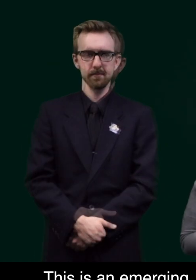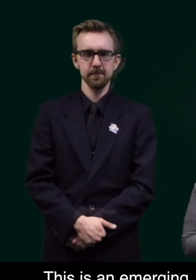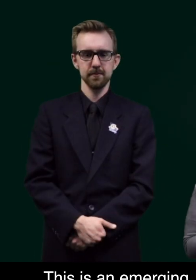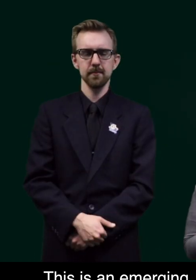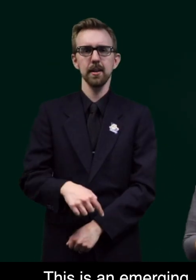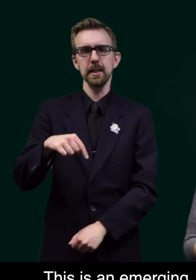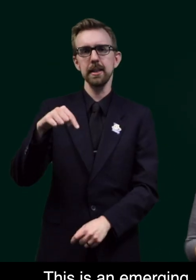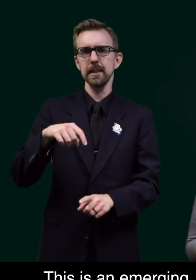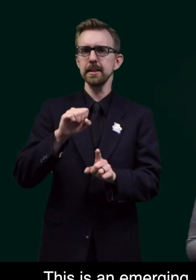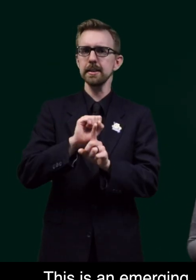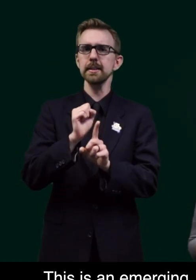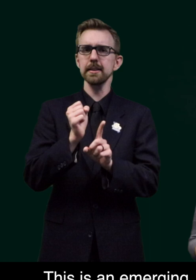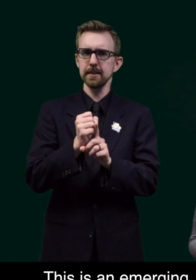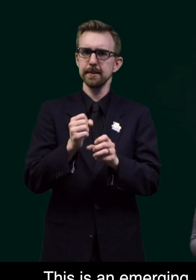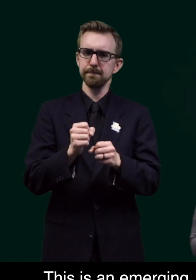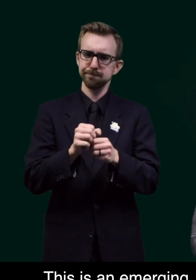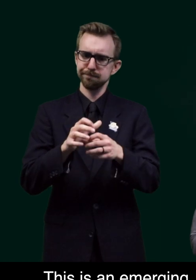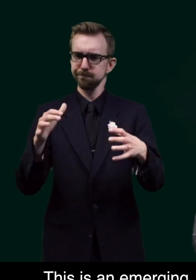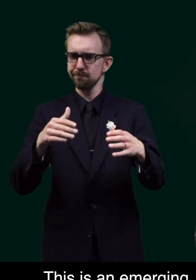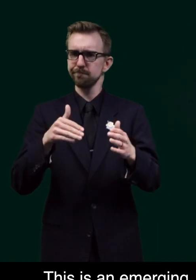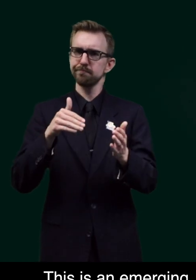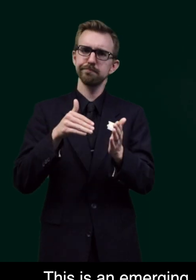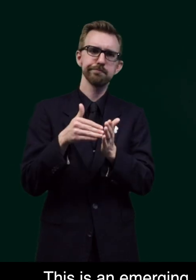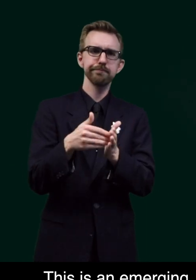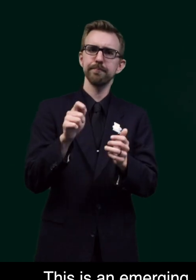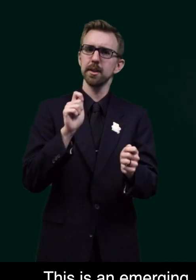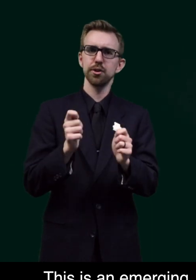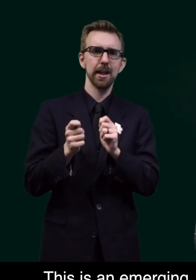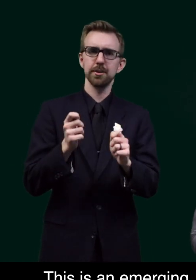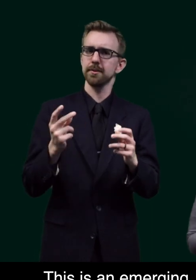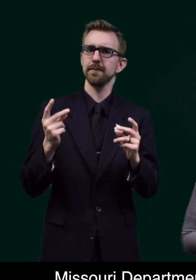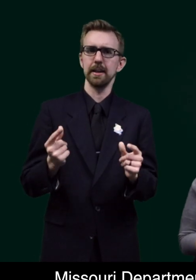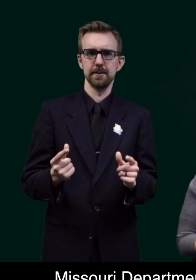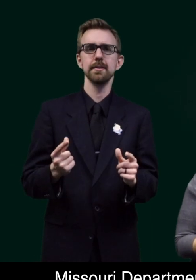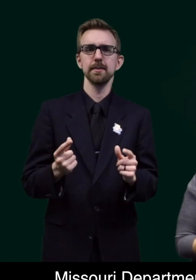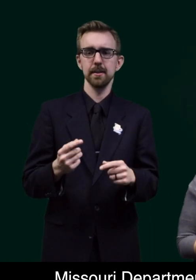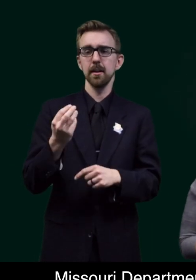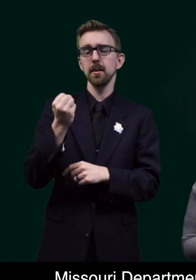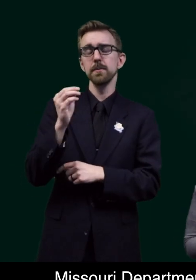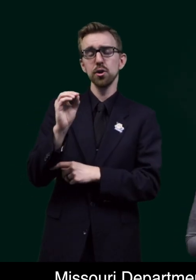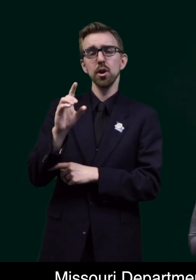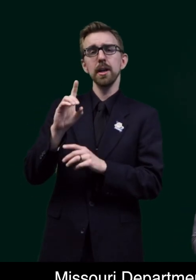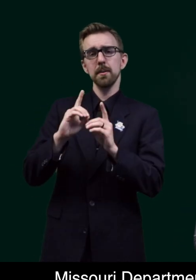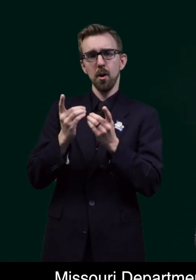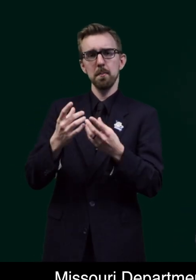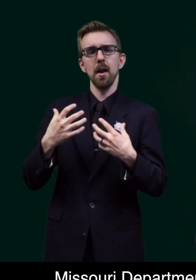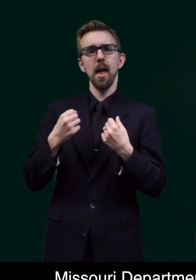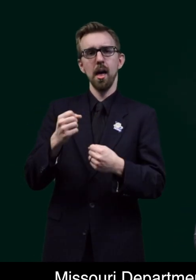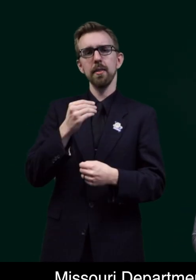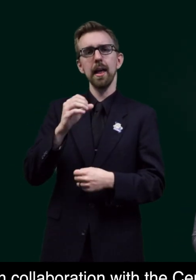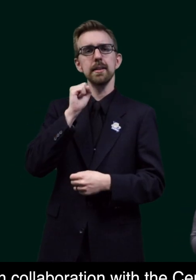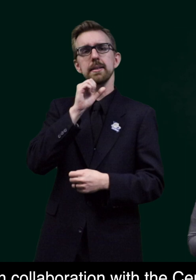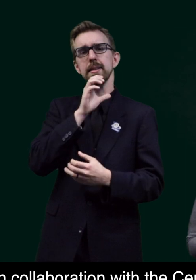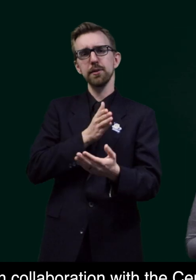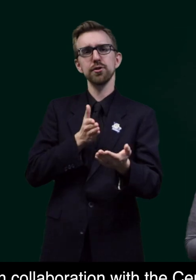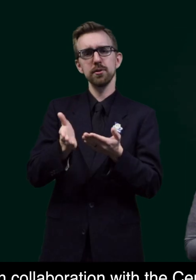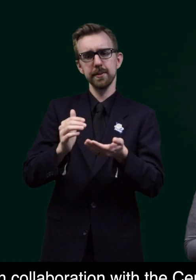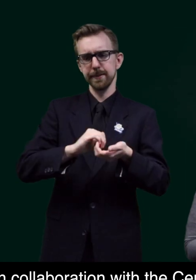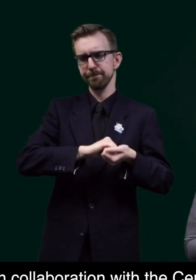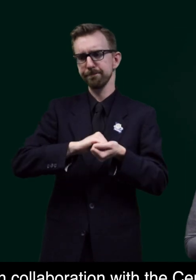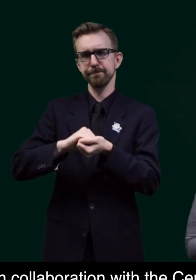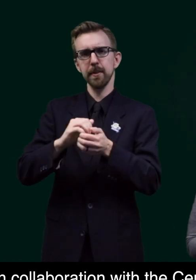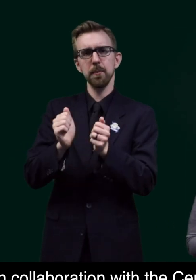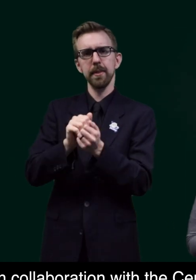This is an emerging and rapidly evolving situation. The Missouri Department of Health and Senior Services, in collaboration